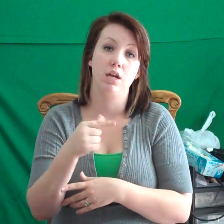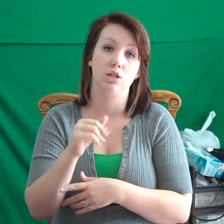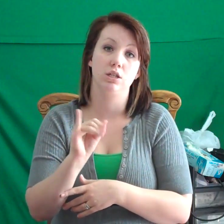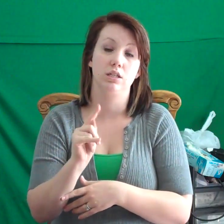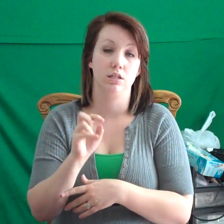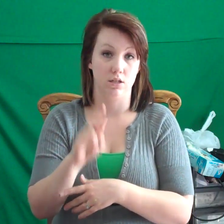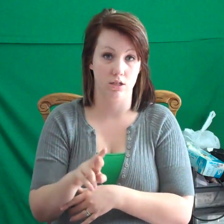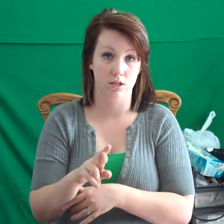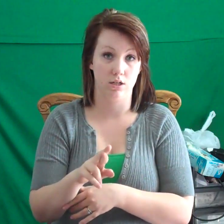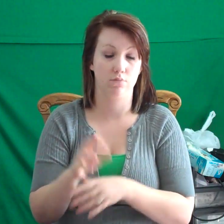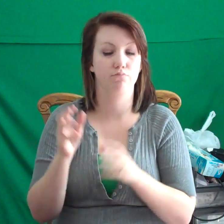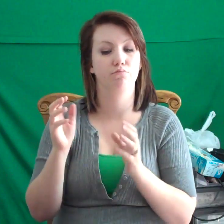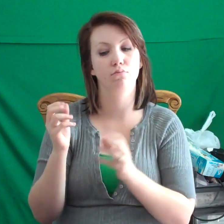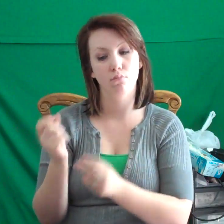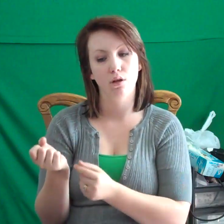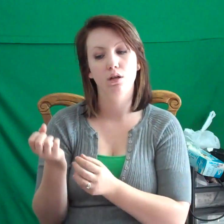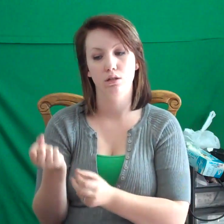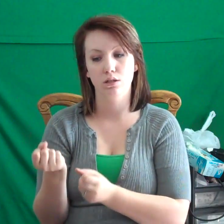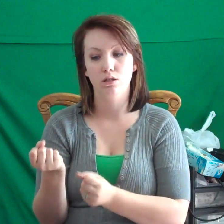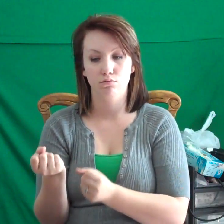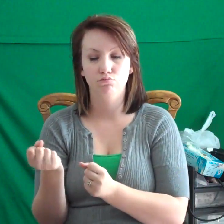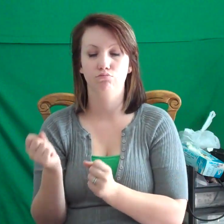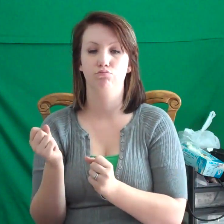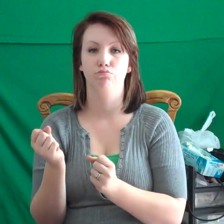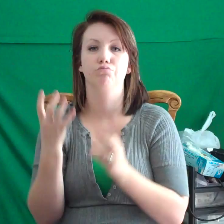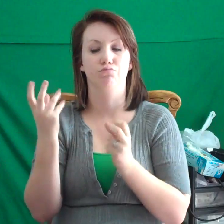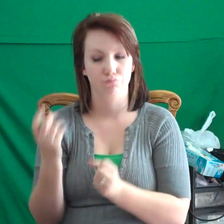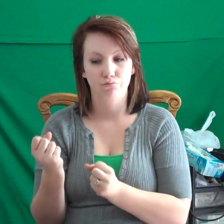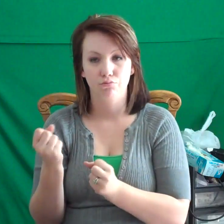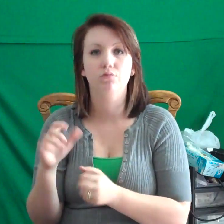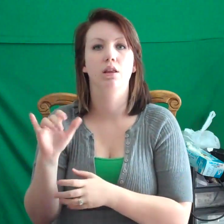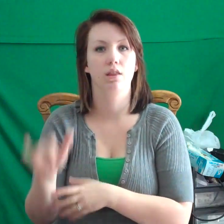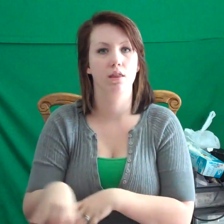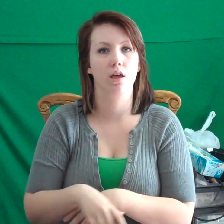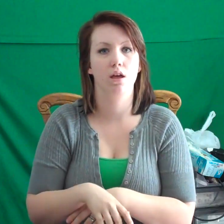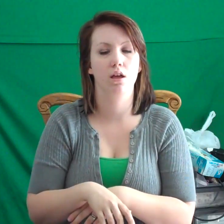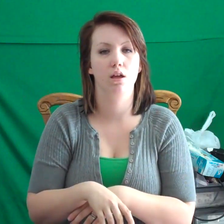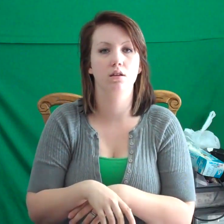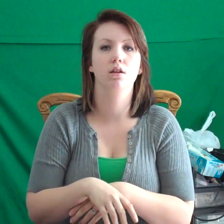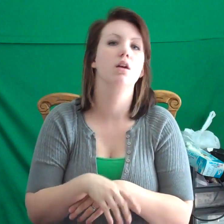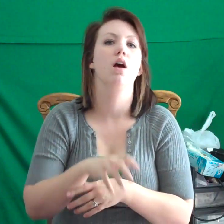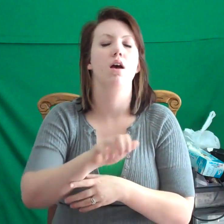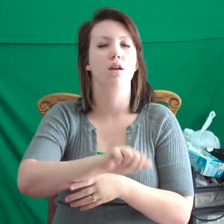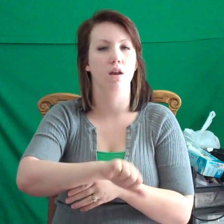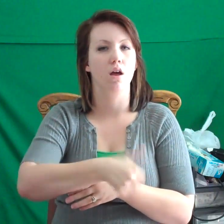rhythm, intonation, pitch, and other suprasegmental features.